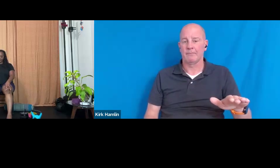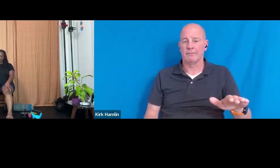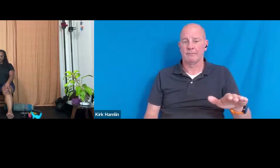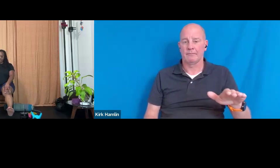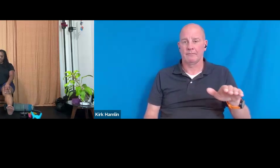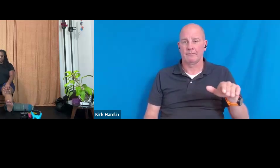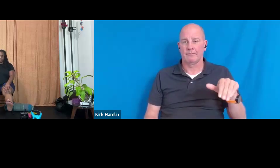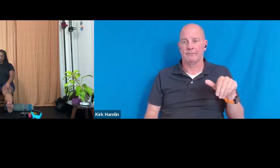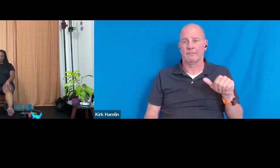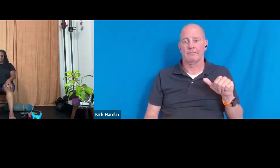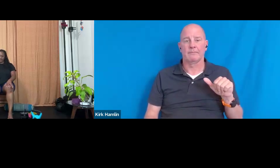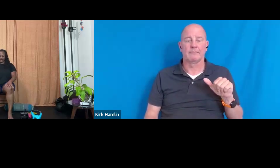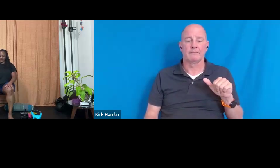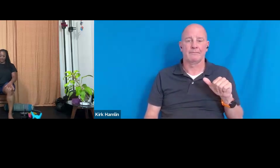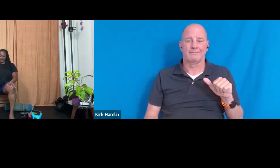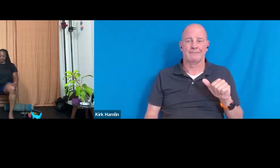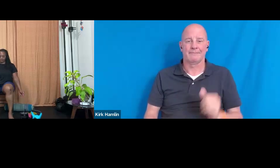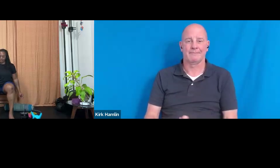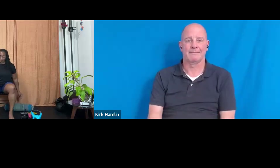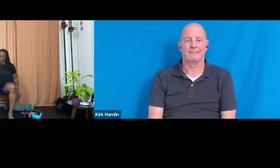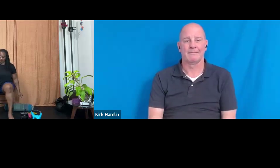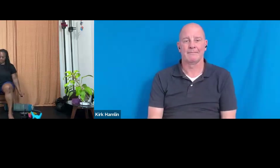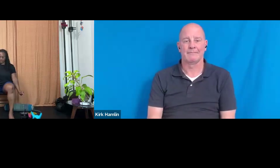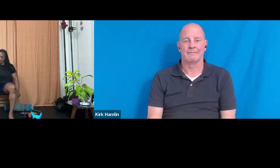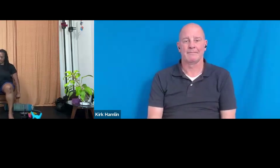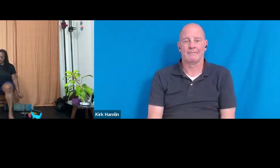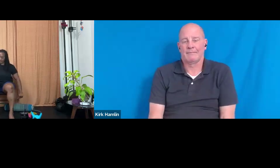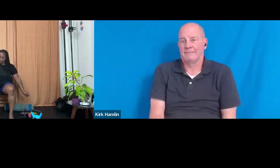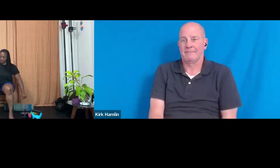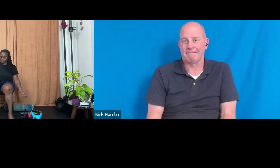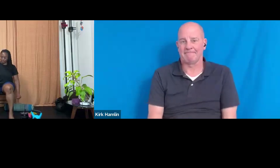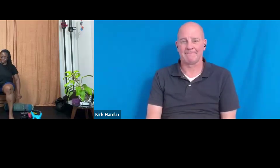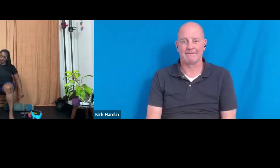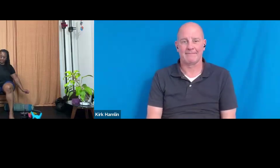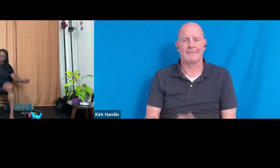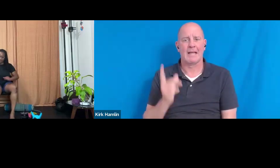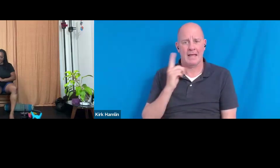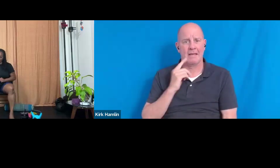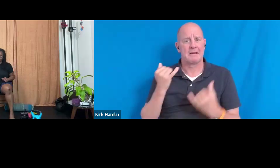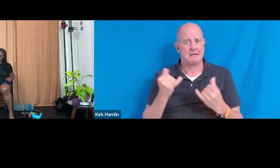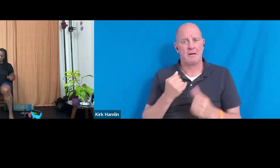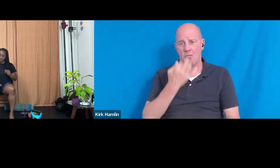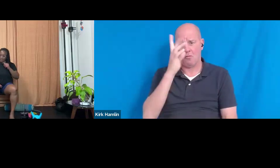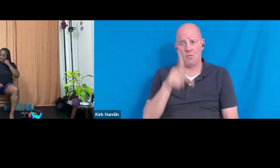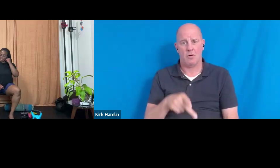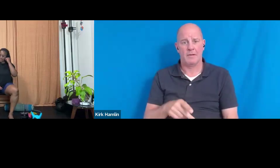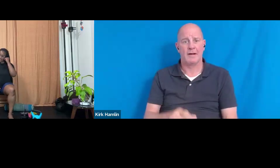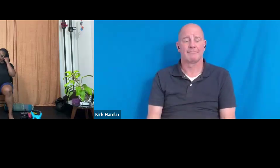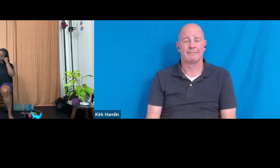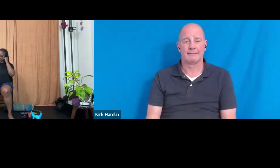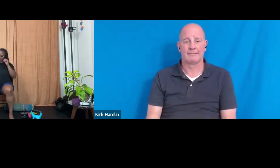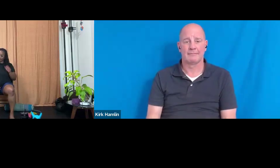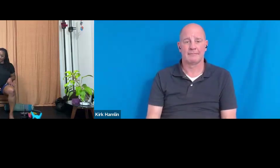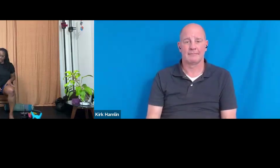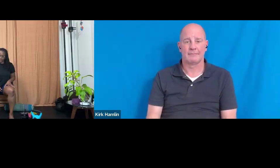bottom and away. All right, get your wiggles out. I think we're all warmed up, hopefully. So let's